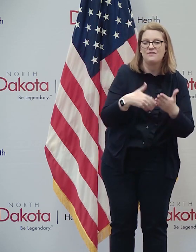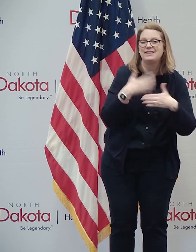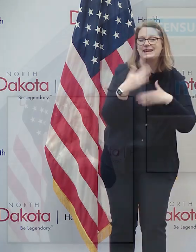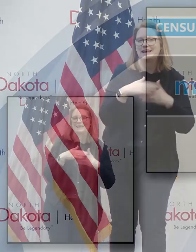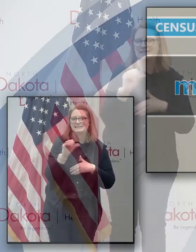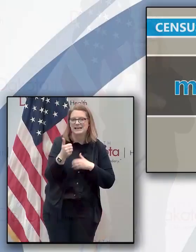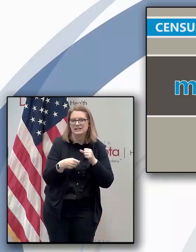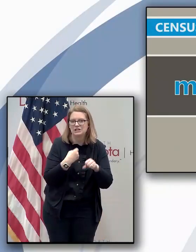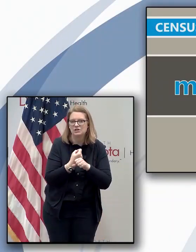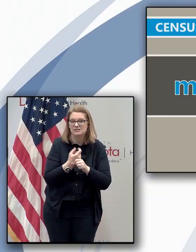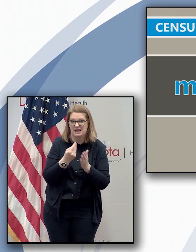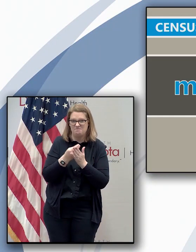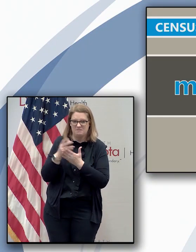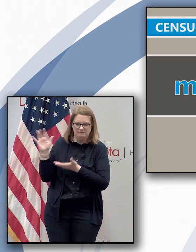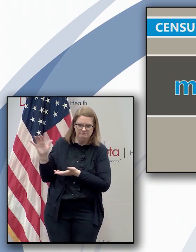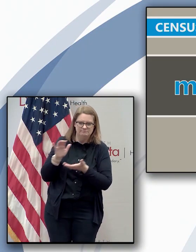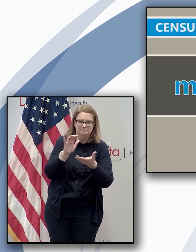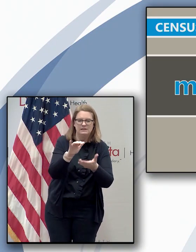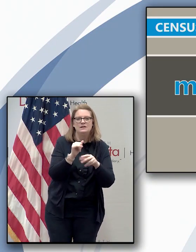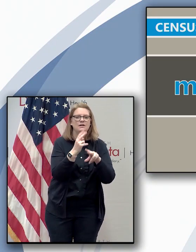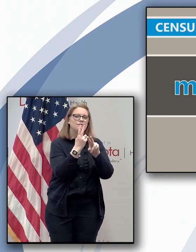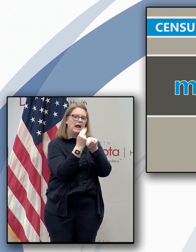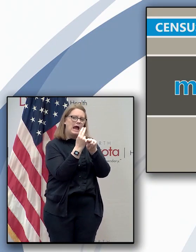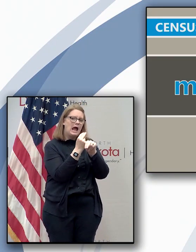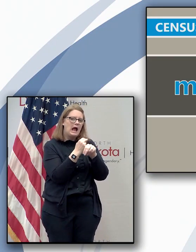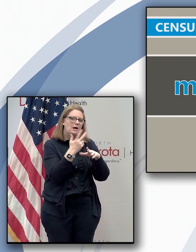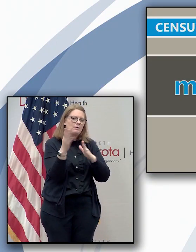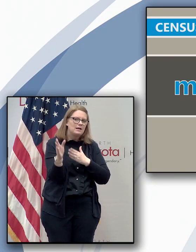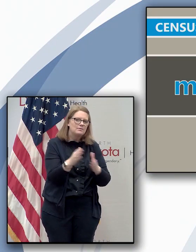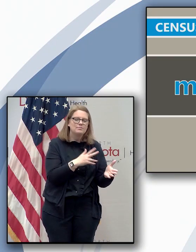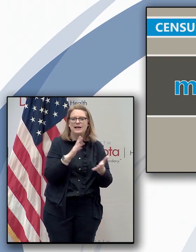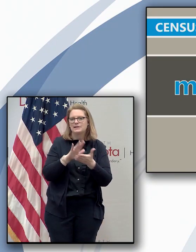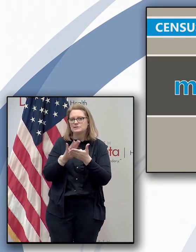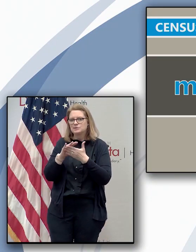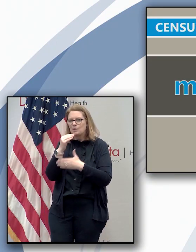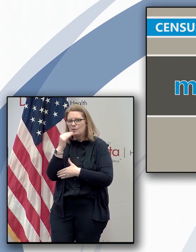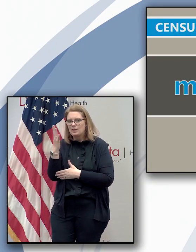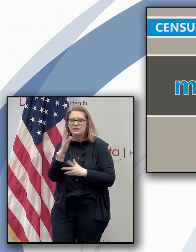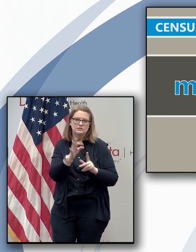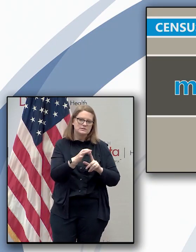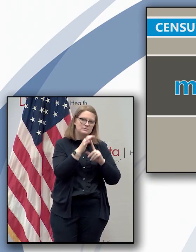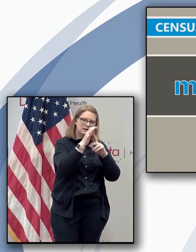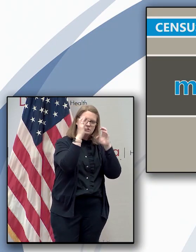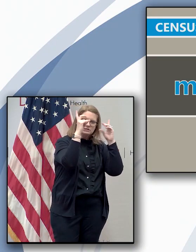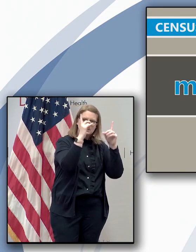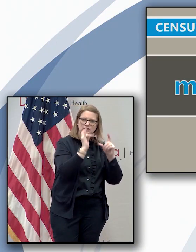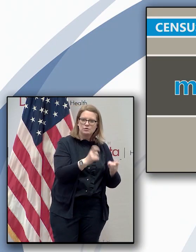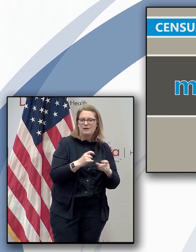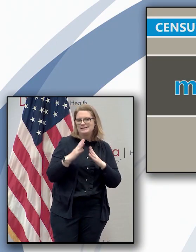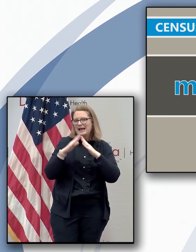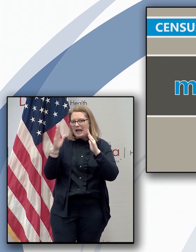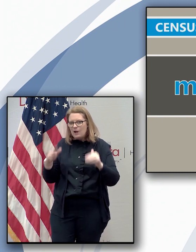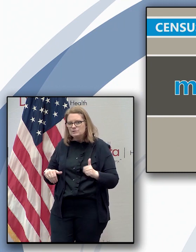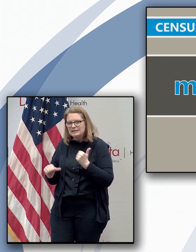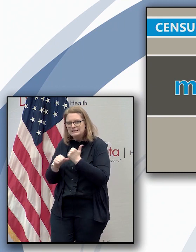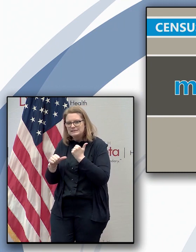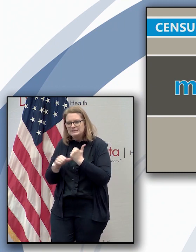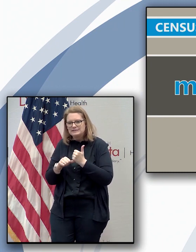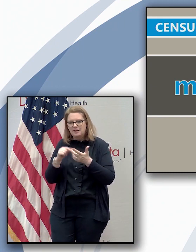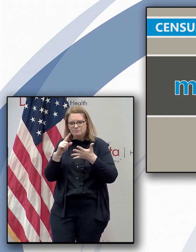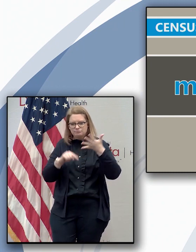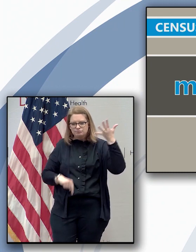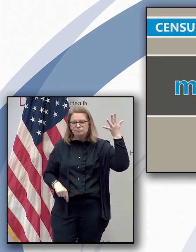decade. This unlocks funding for highway planning, instruction, school lunch programs, special education grants, housing assistance, and much